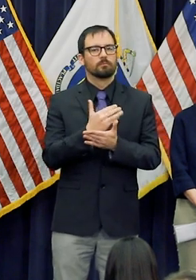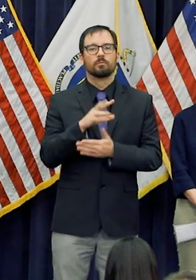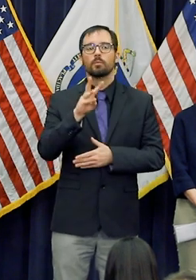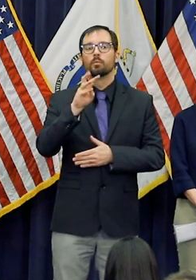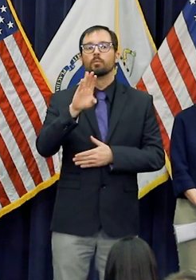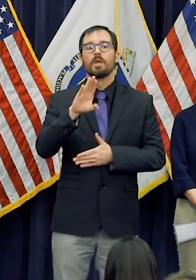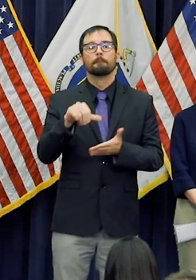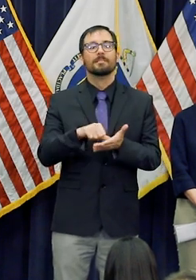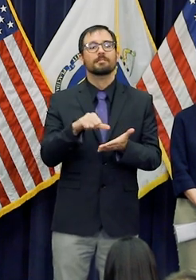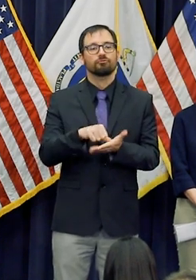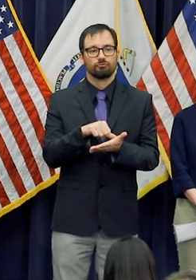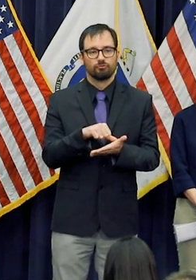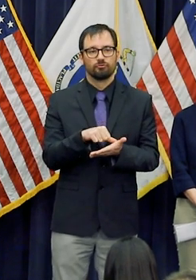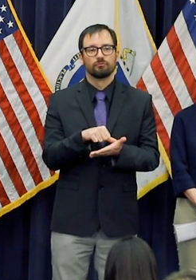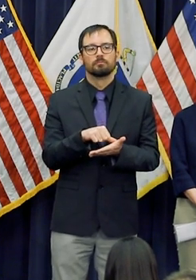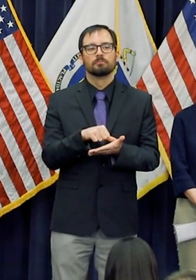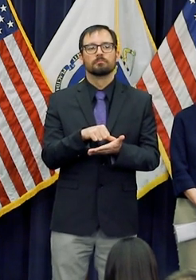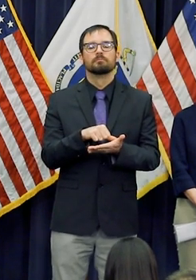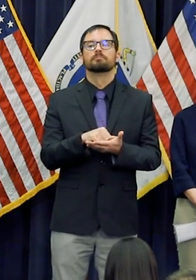That can be viewed at